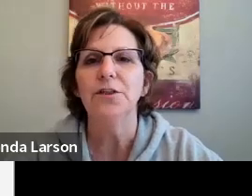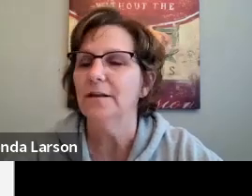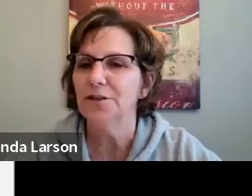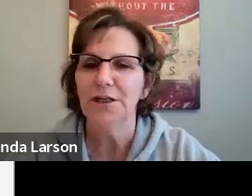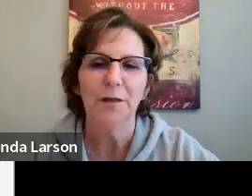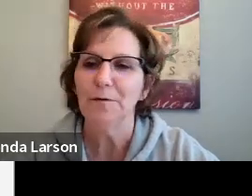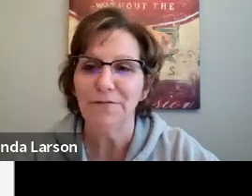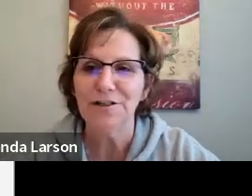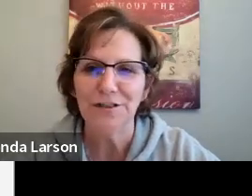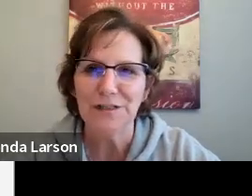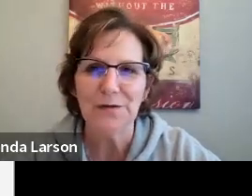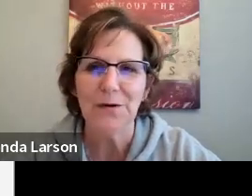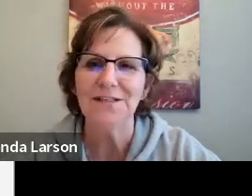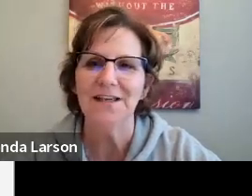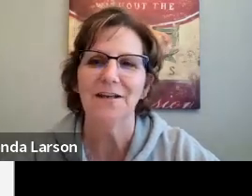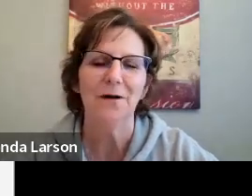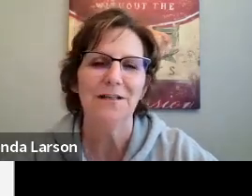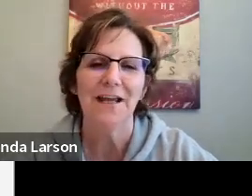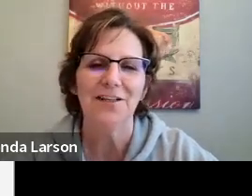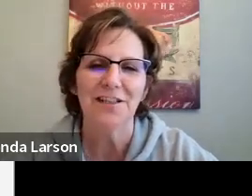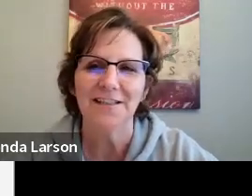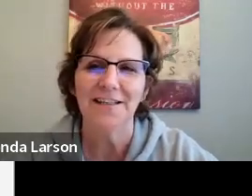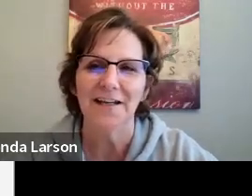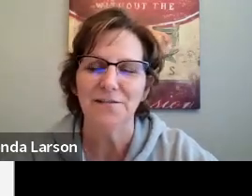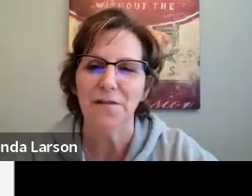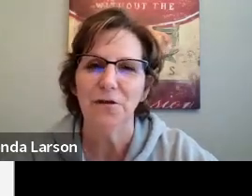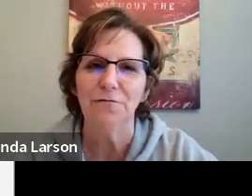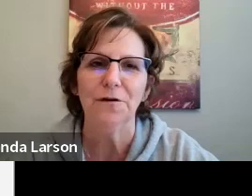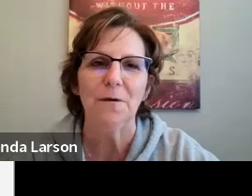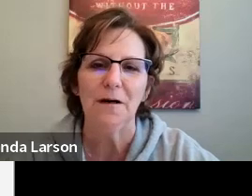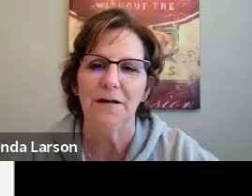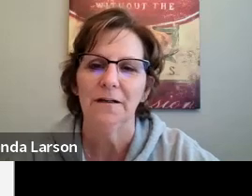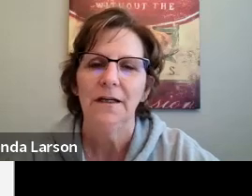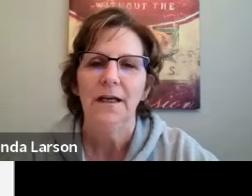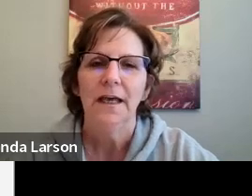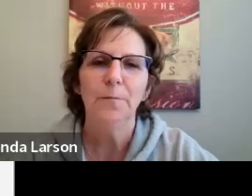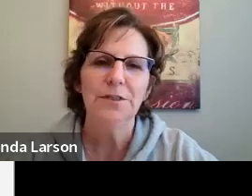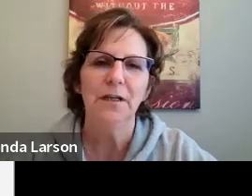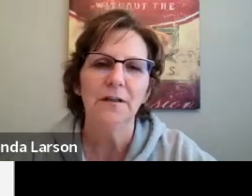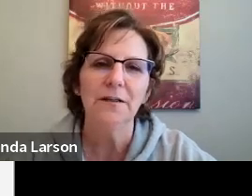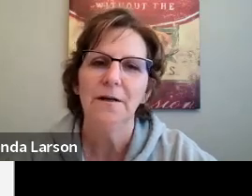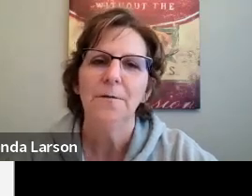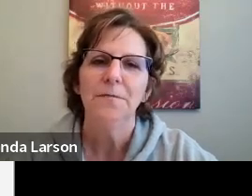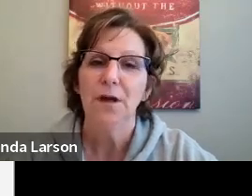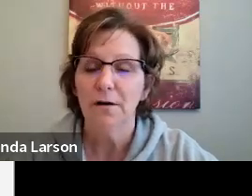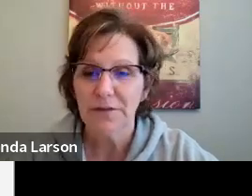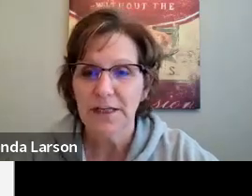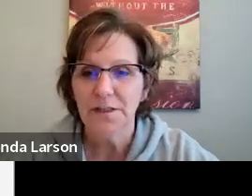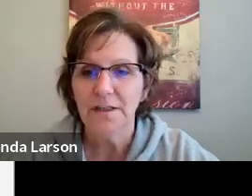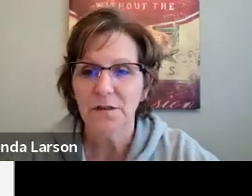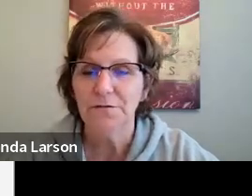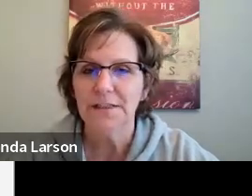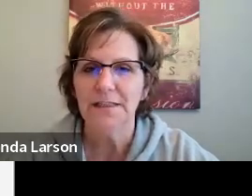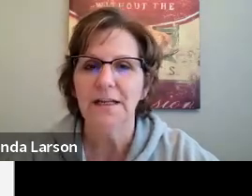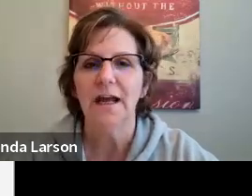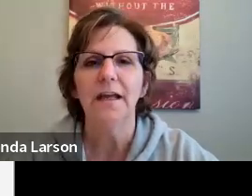work and the challenging and professional discourse that you all engaged in tonight. So thank you for your work. In particular, the